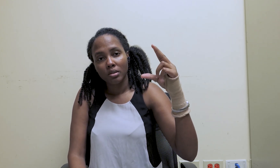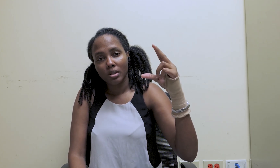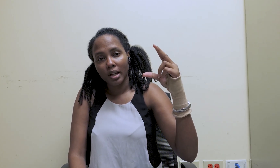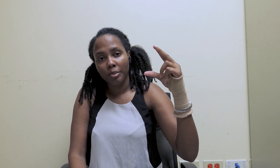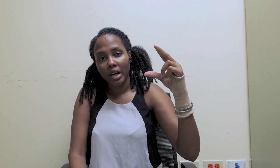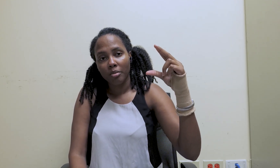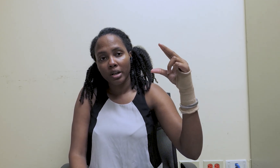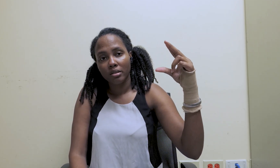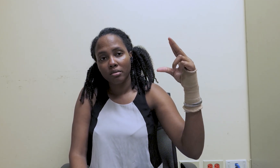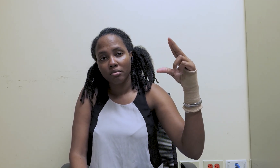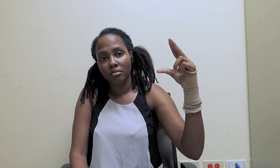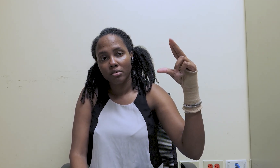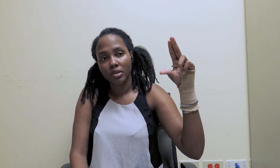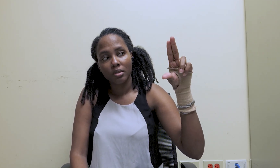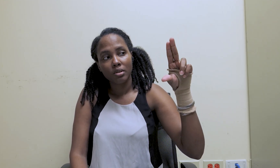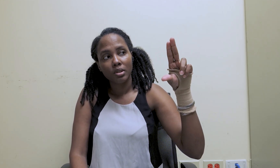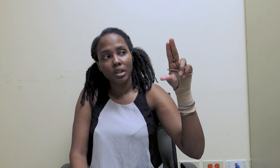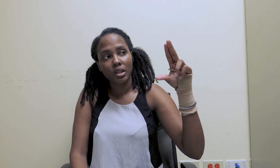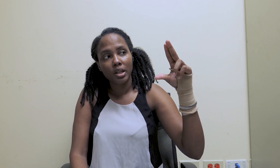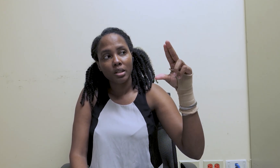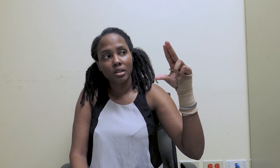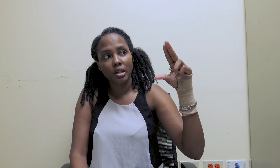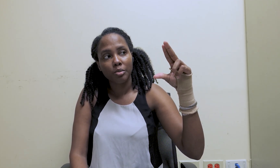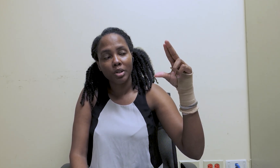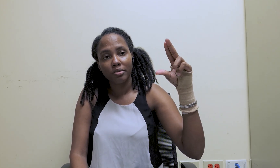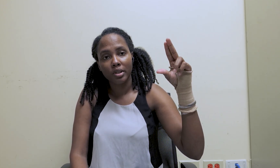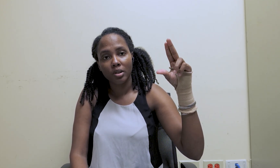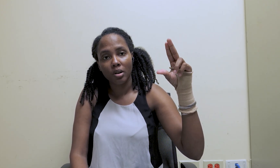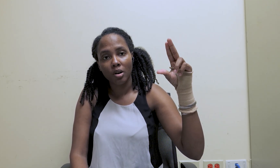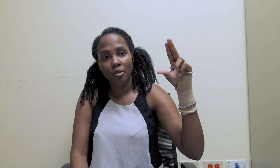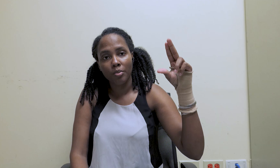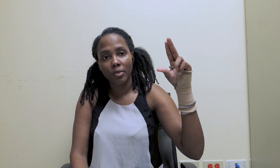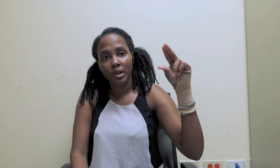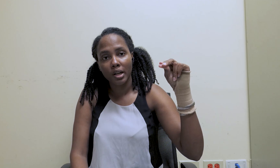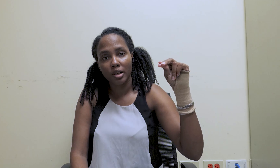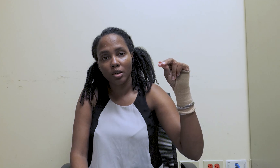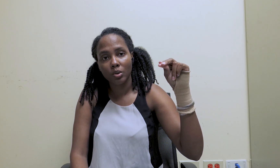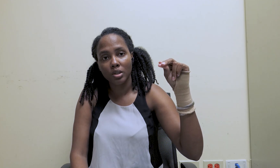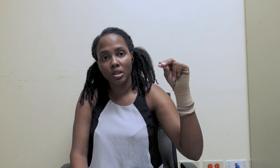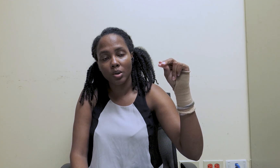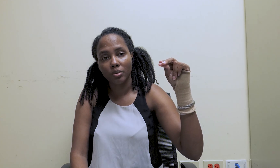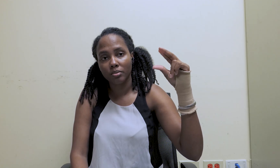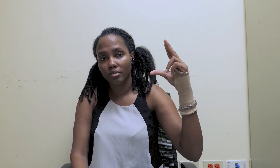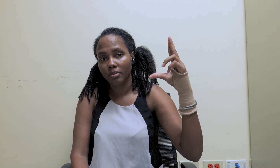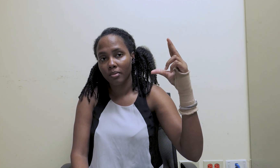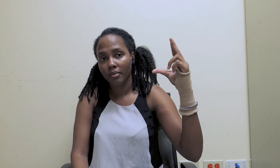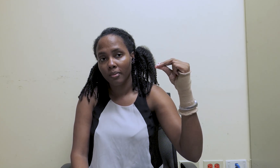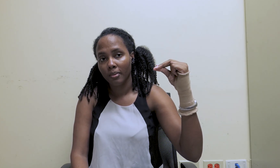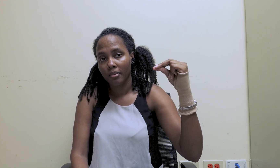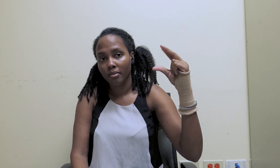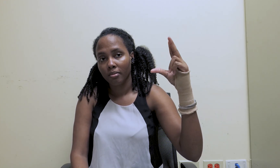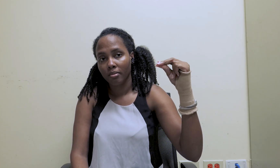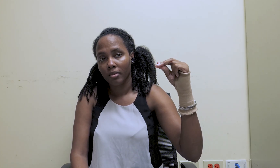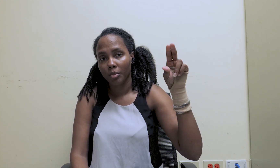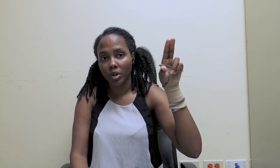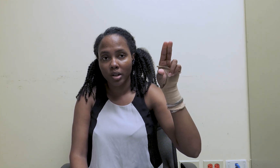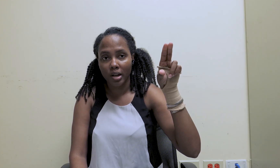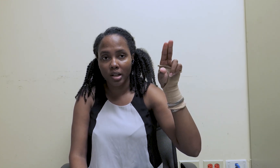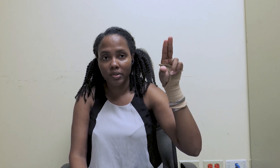It's like Pac-Man. Index and middle finger up, and you close it down. But your hand is